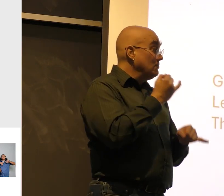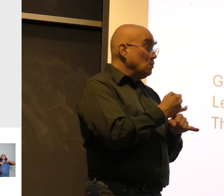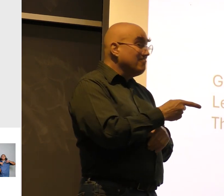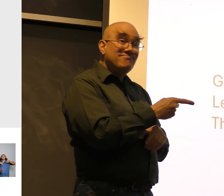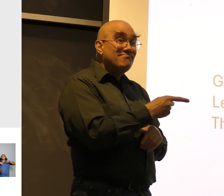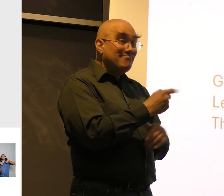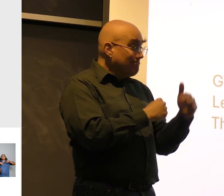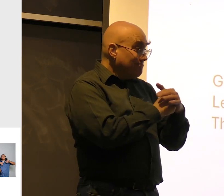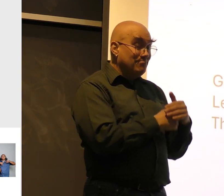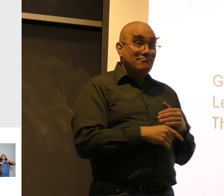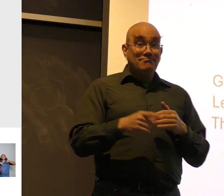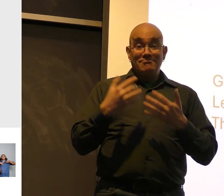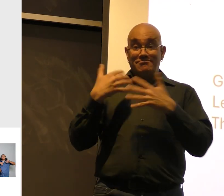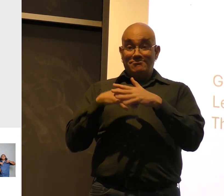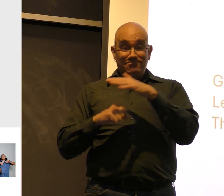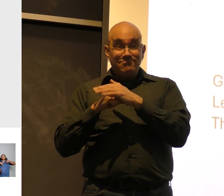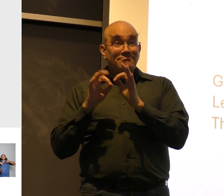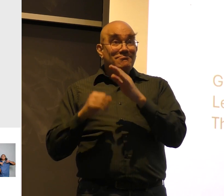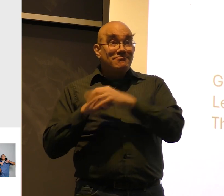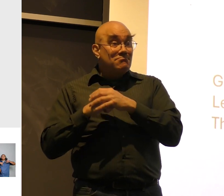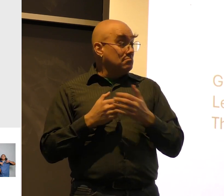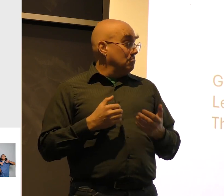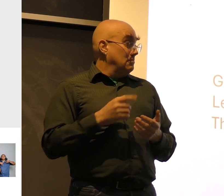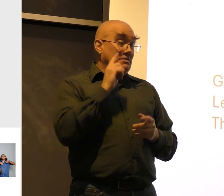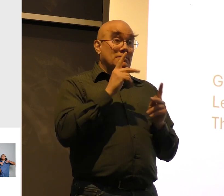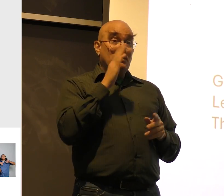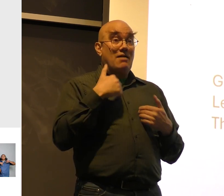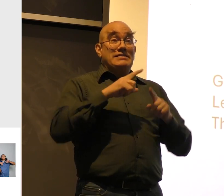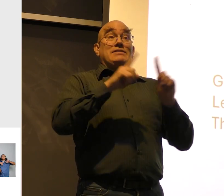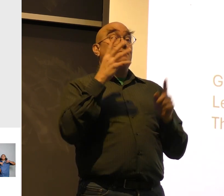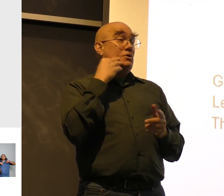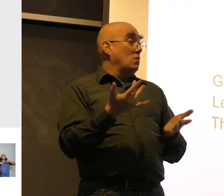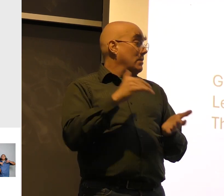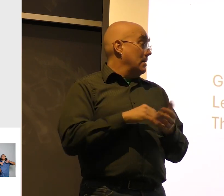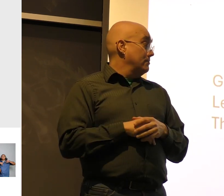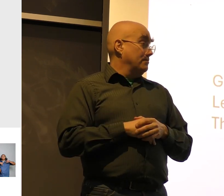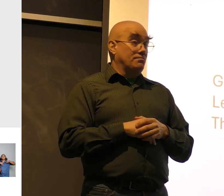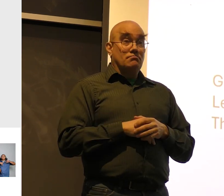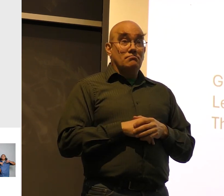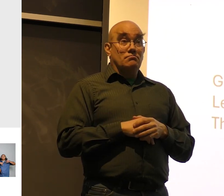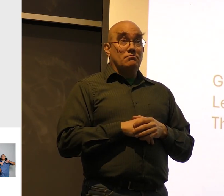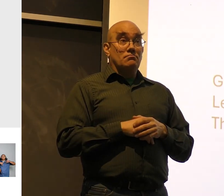And if not deaf schools and not mainstreaming settings, then deaf people will have a different experience altogether.